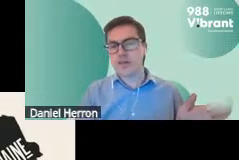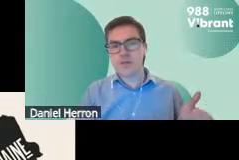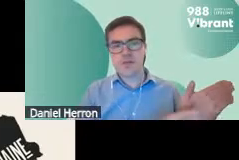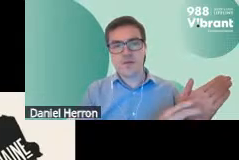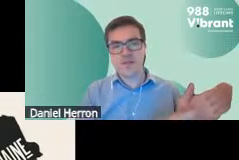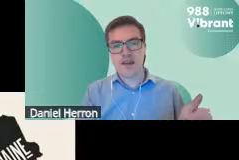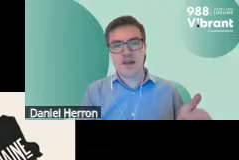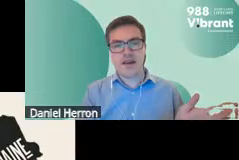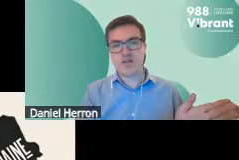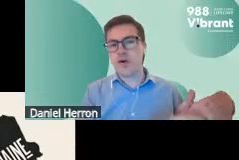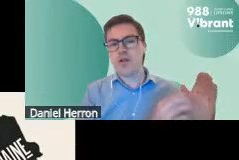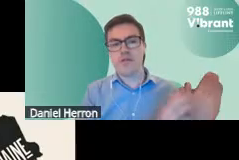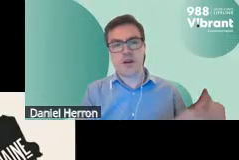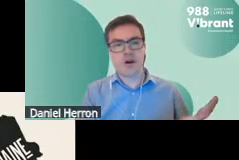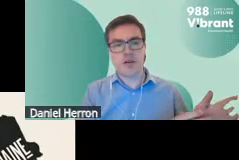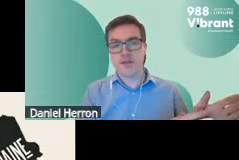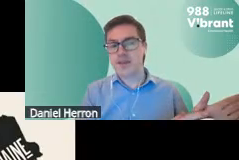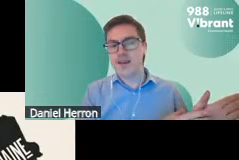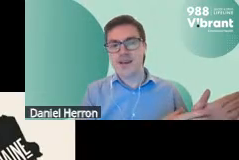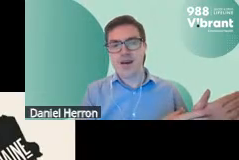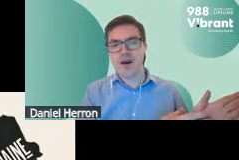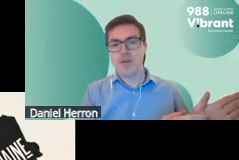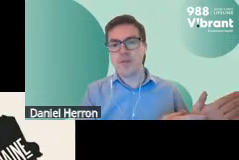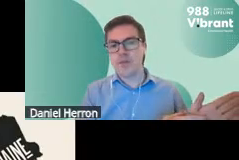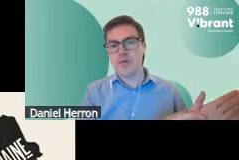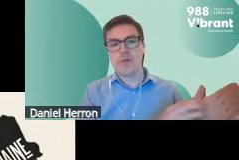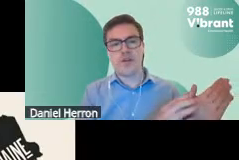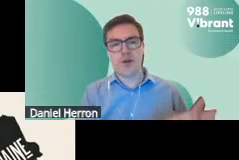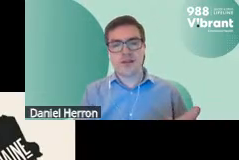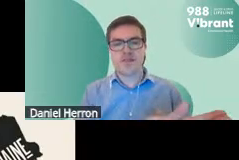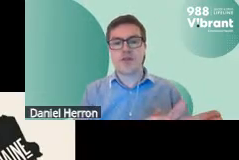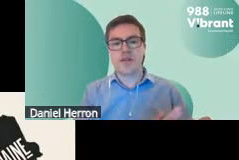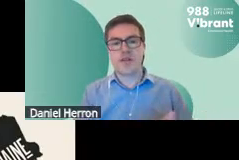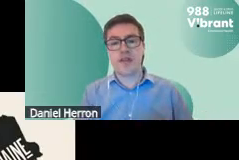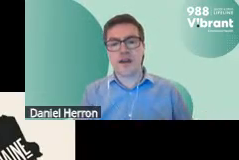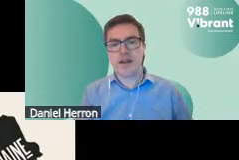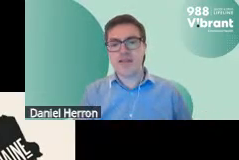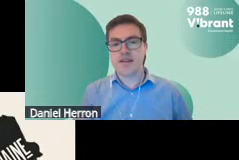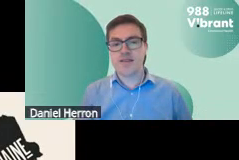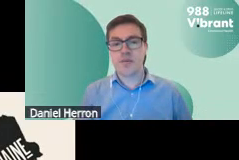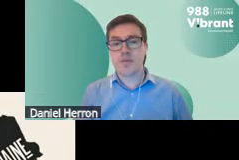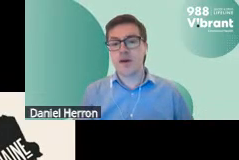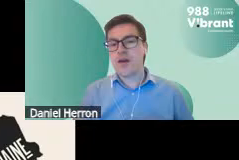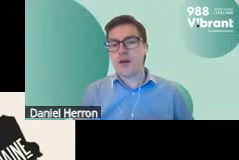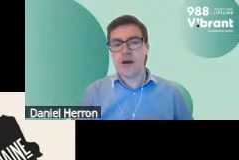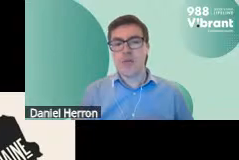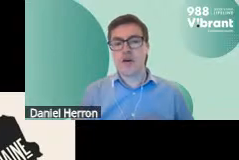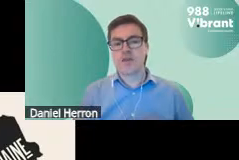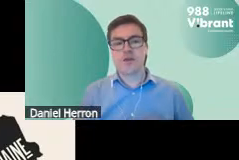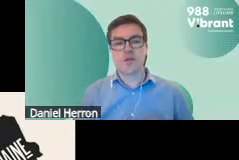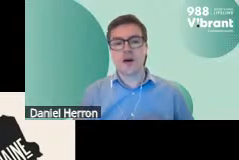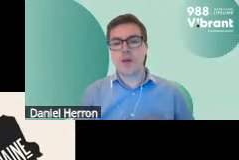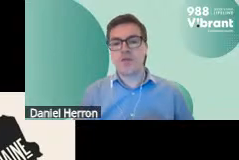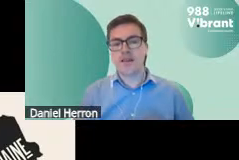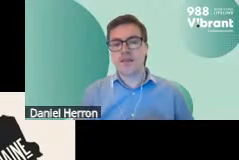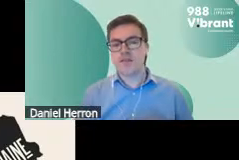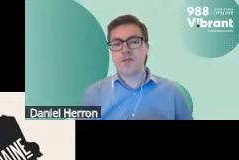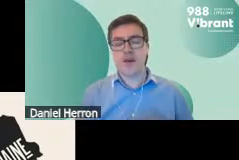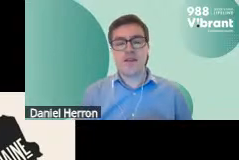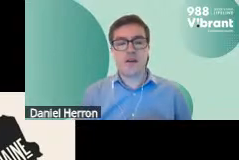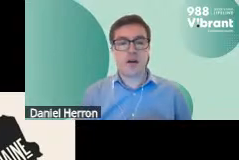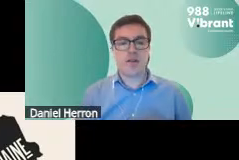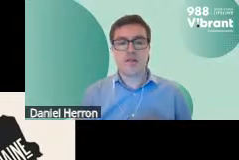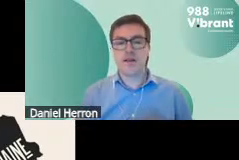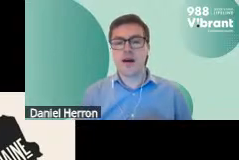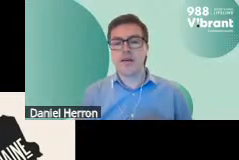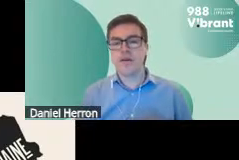with 988. So all of the calls will be directed straight into the 988 system. It also updates student